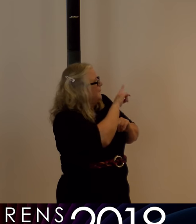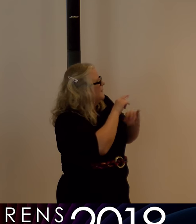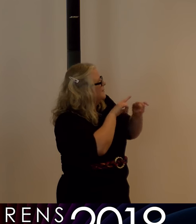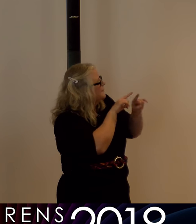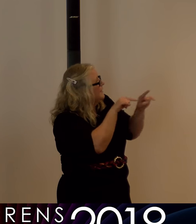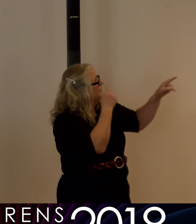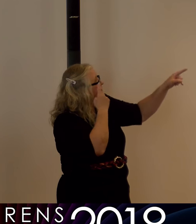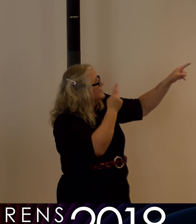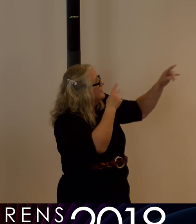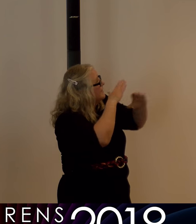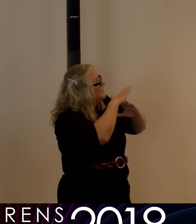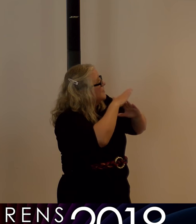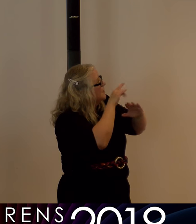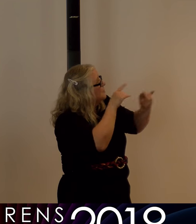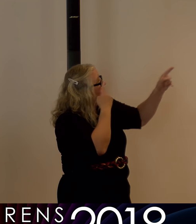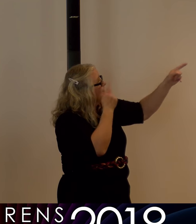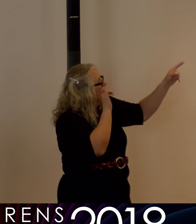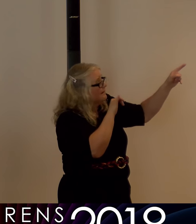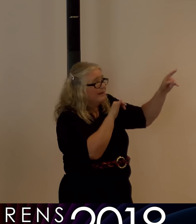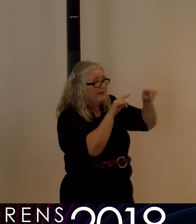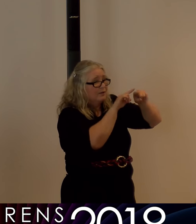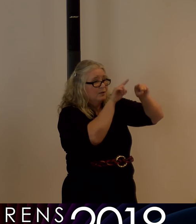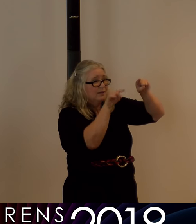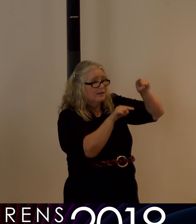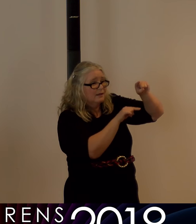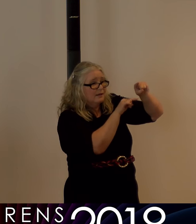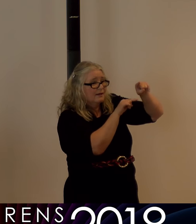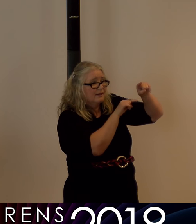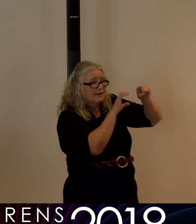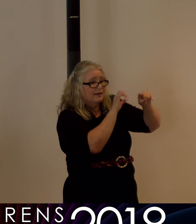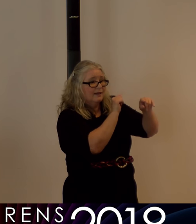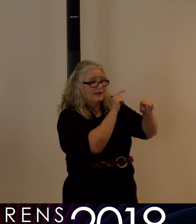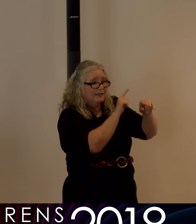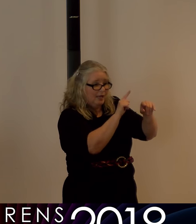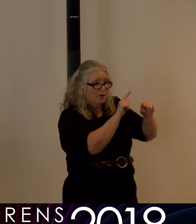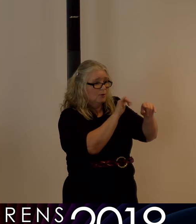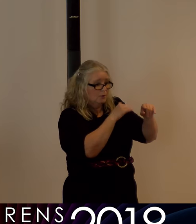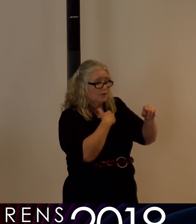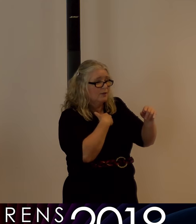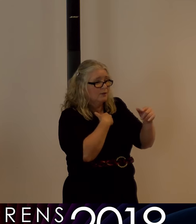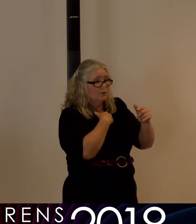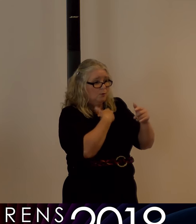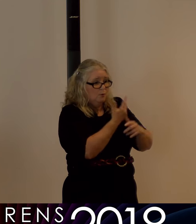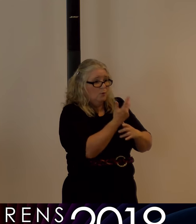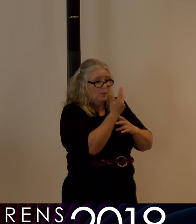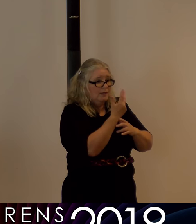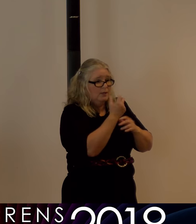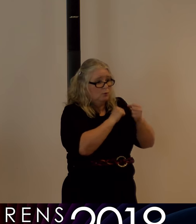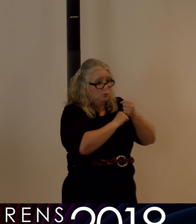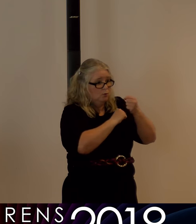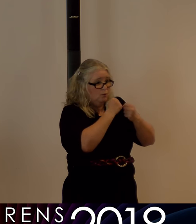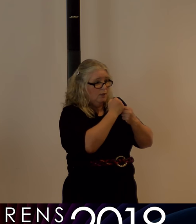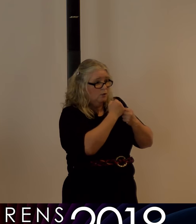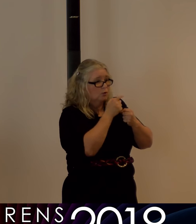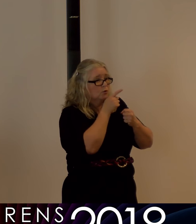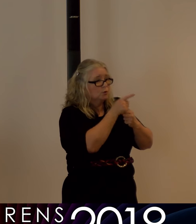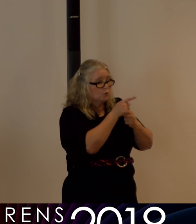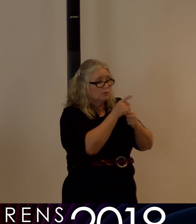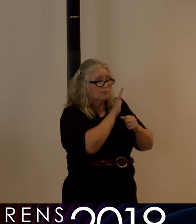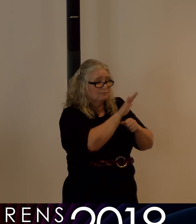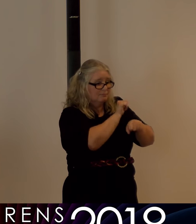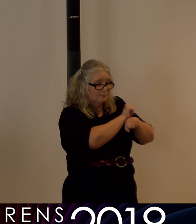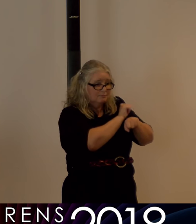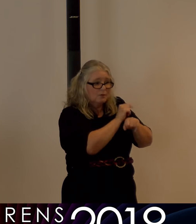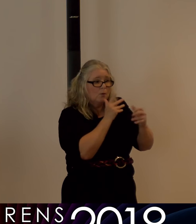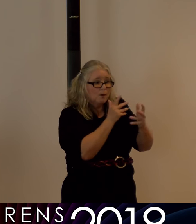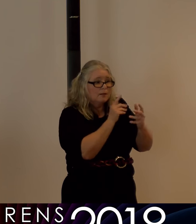top you see those semicircular canals, those three orthogonal structures. Those structures are responsible for converting